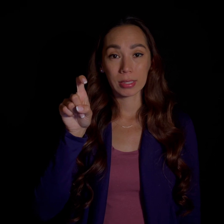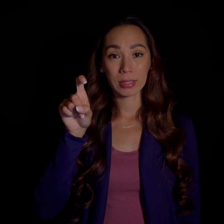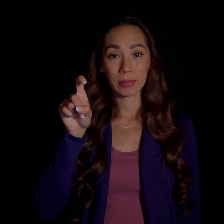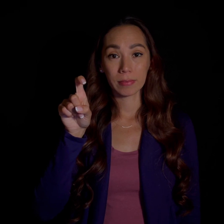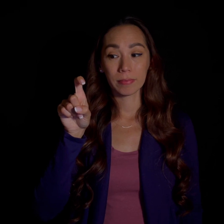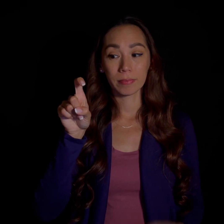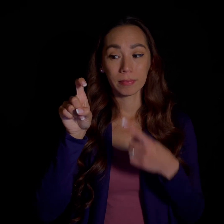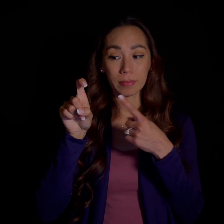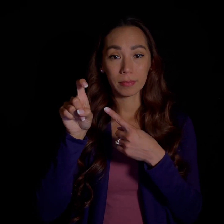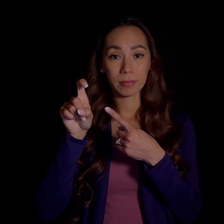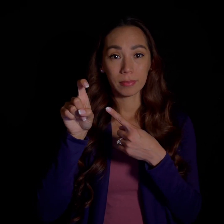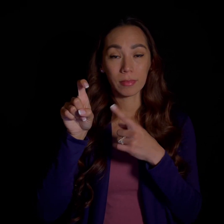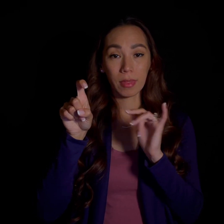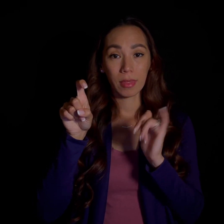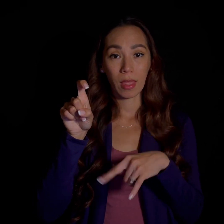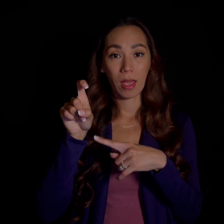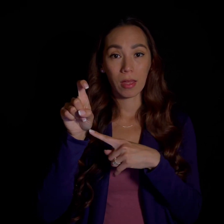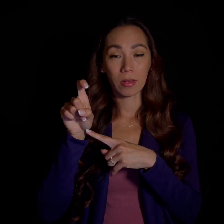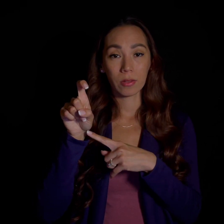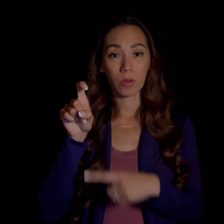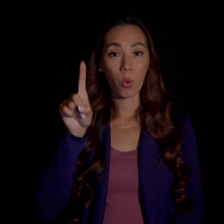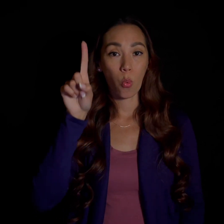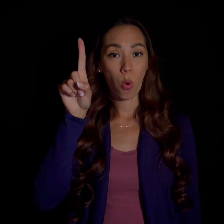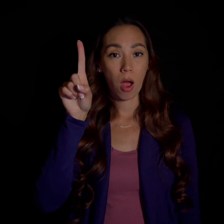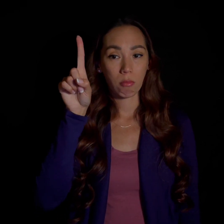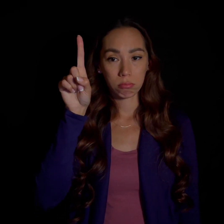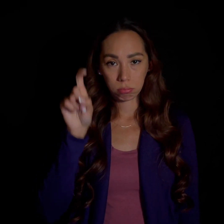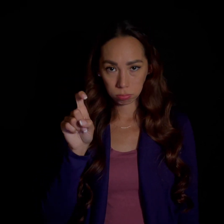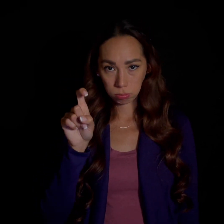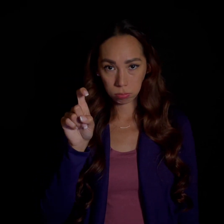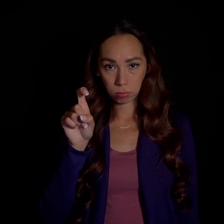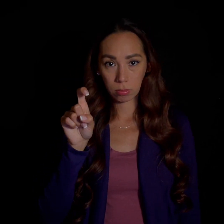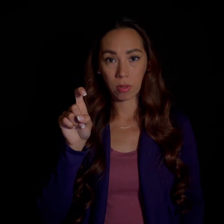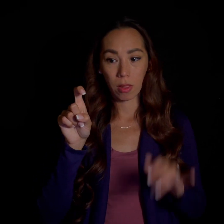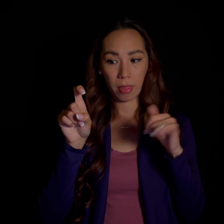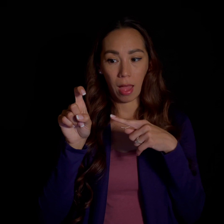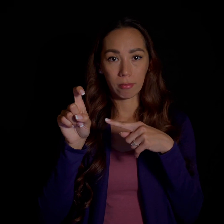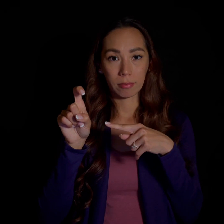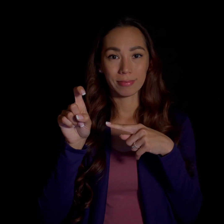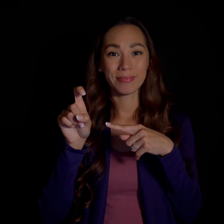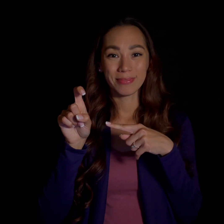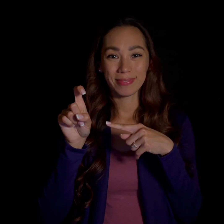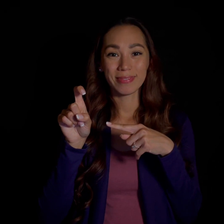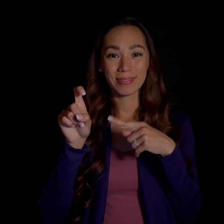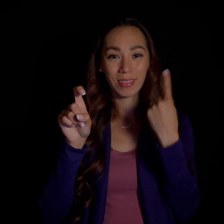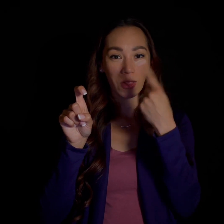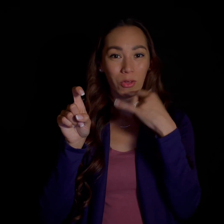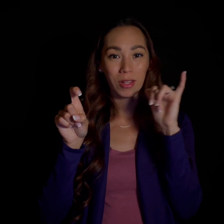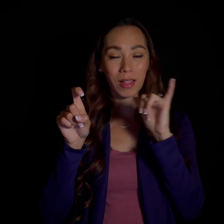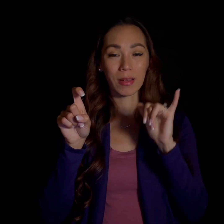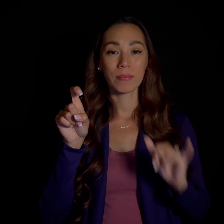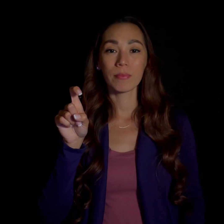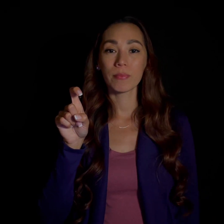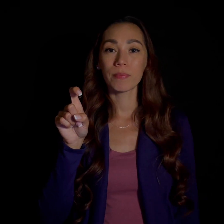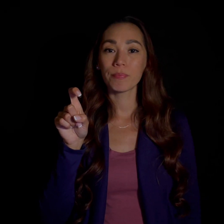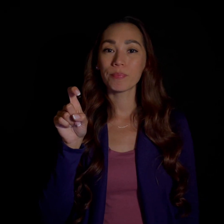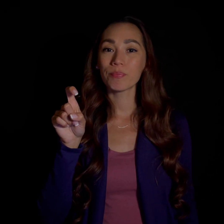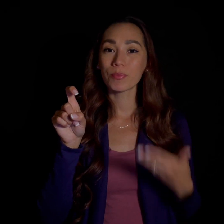And you're going to move into the X by using your one and bending it down. So now it is X.